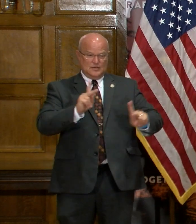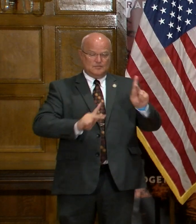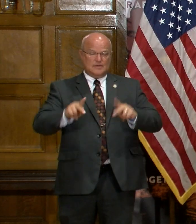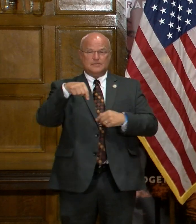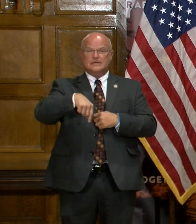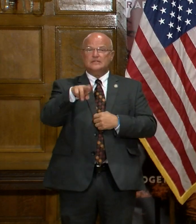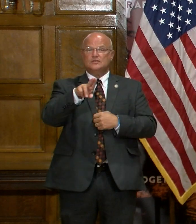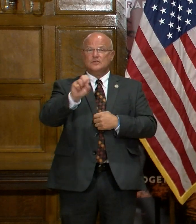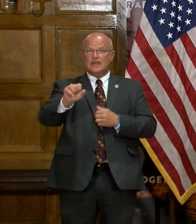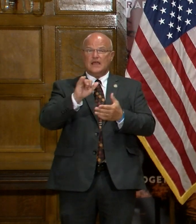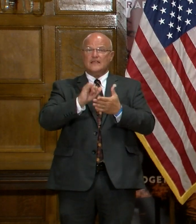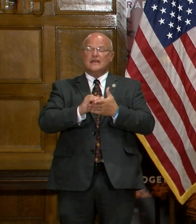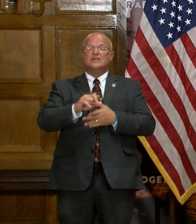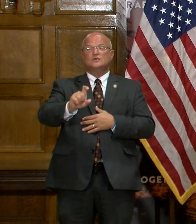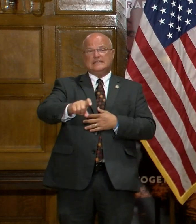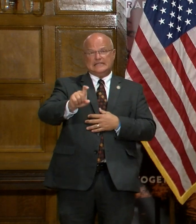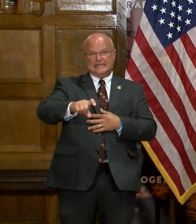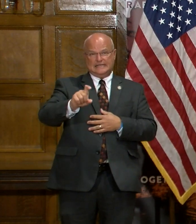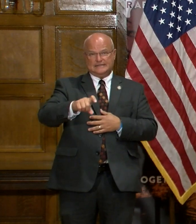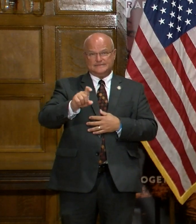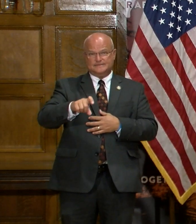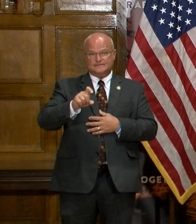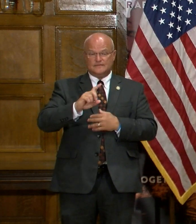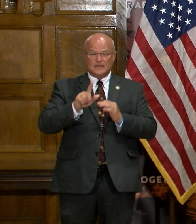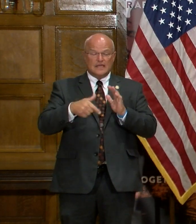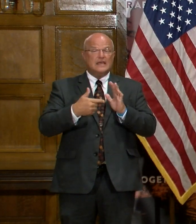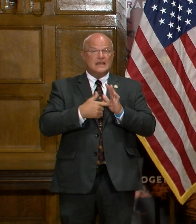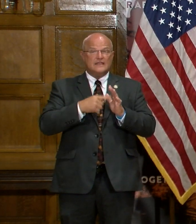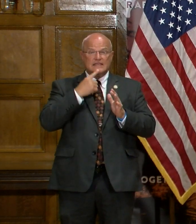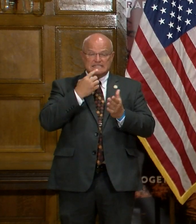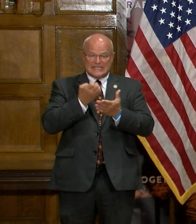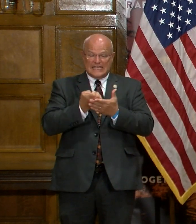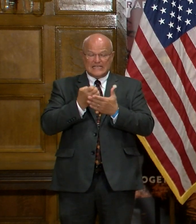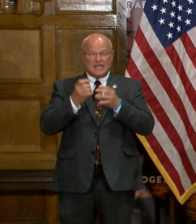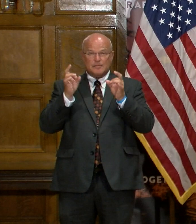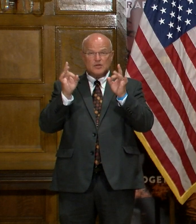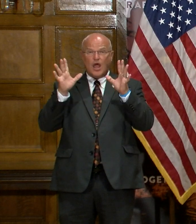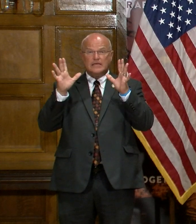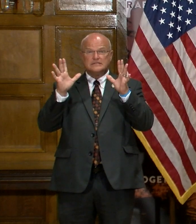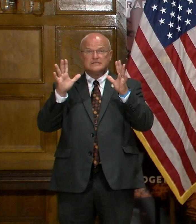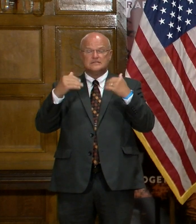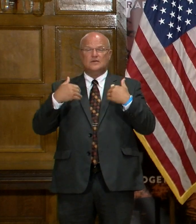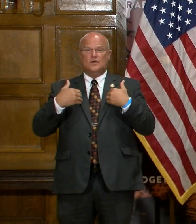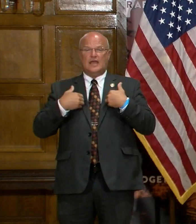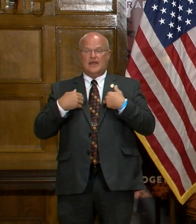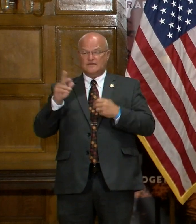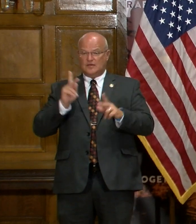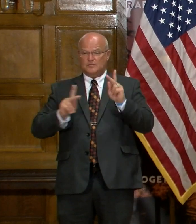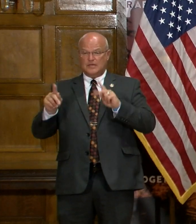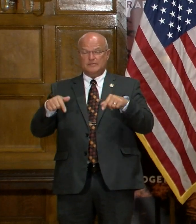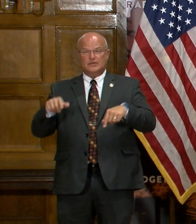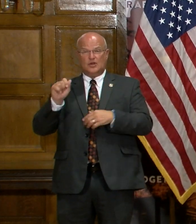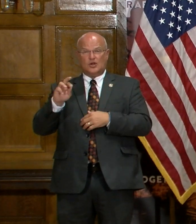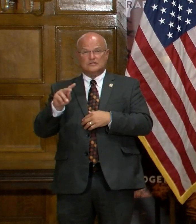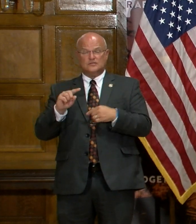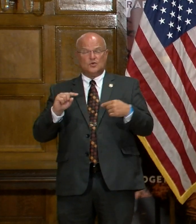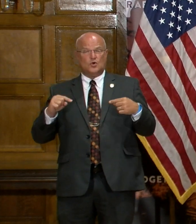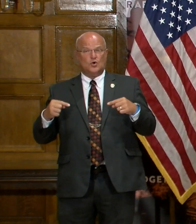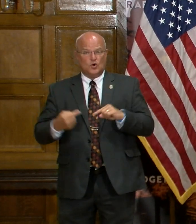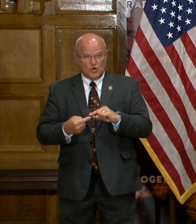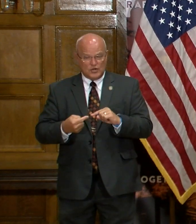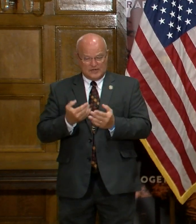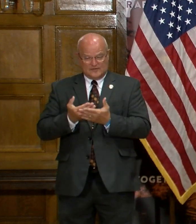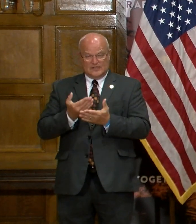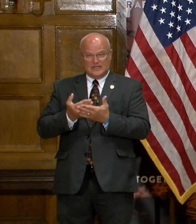United States that are in great need. This is an economic crisis. We have Arkansans that are hurting, and